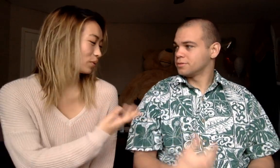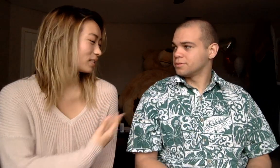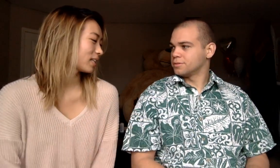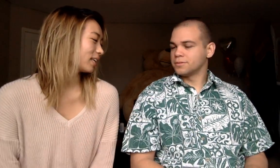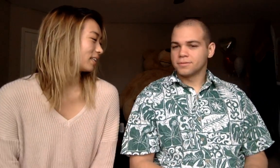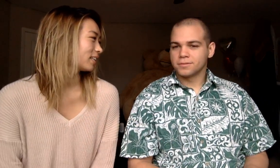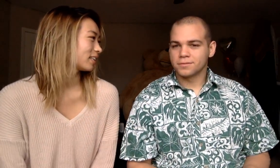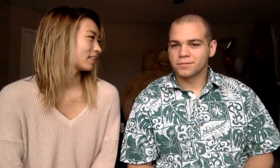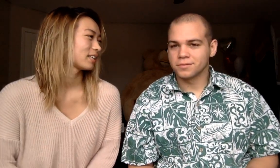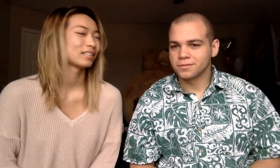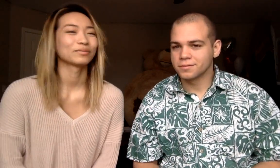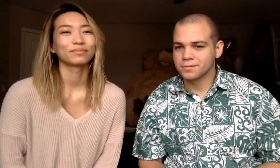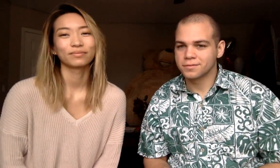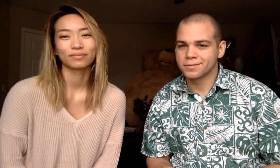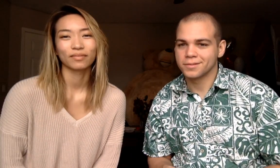say?